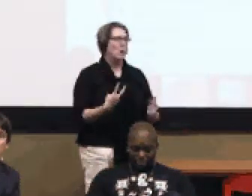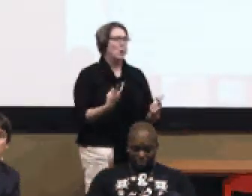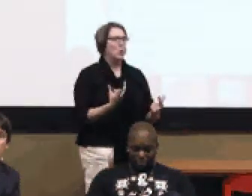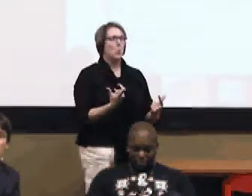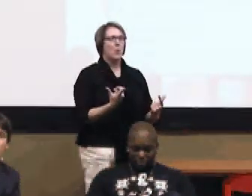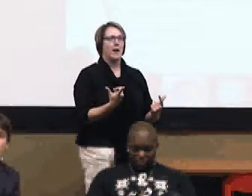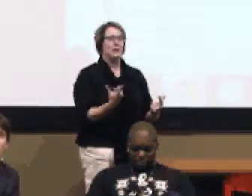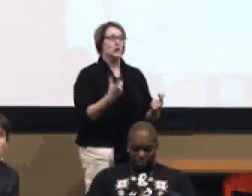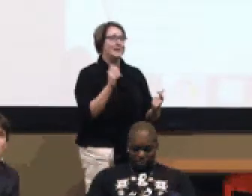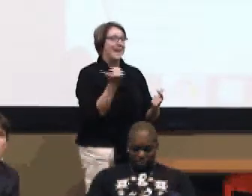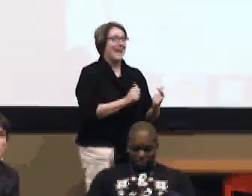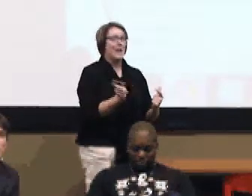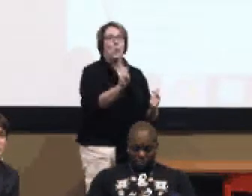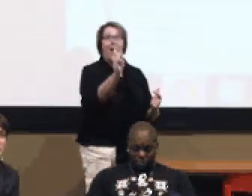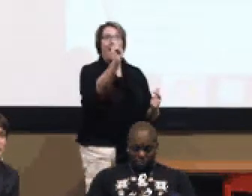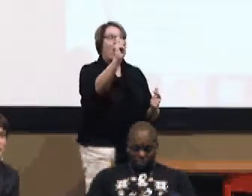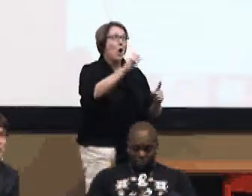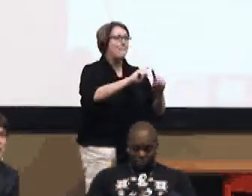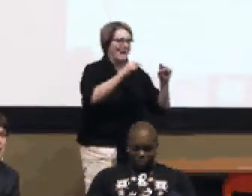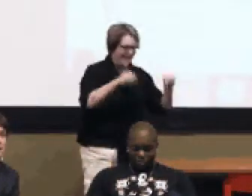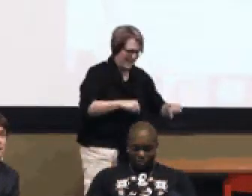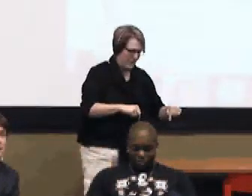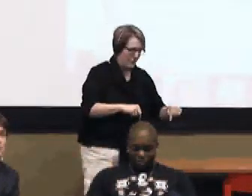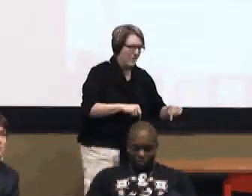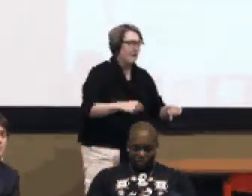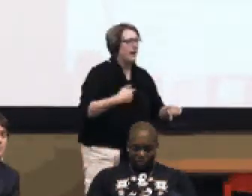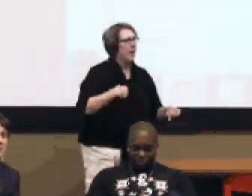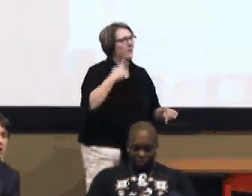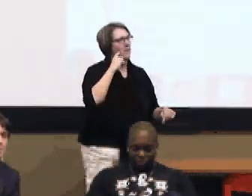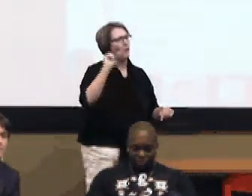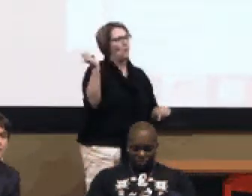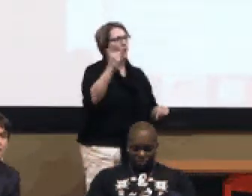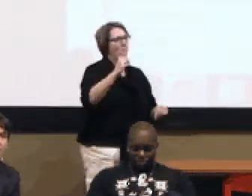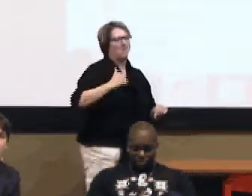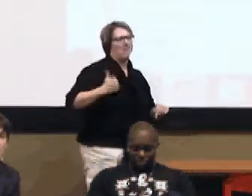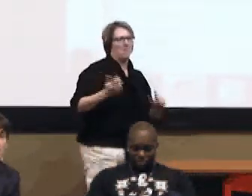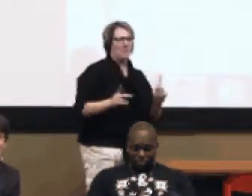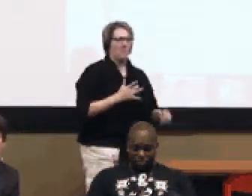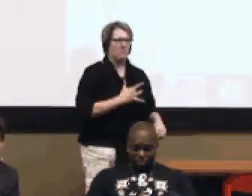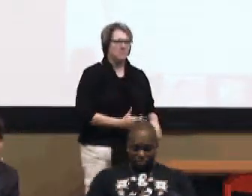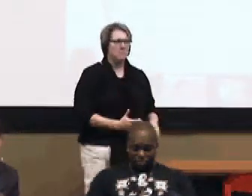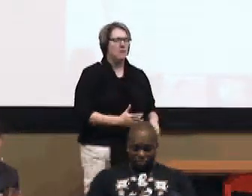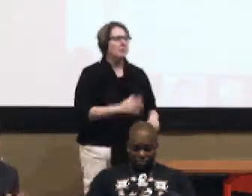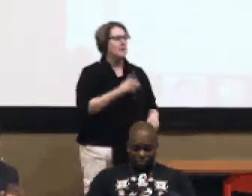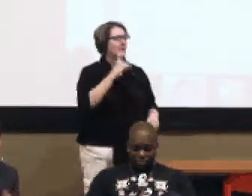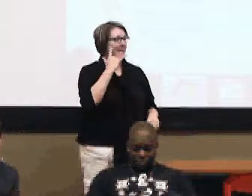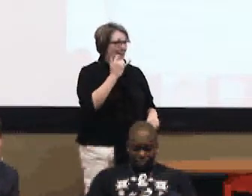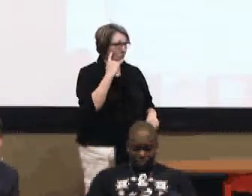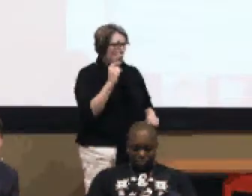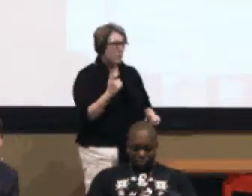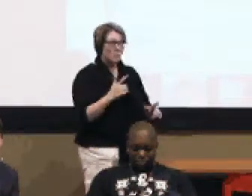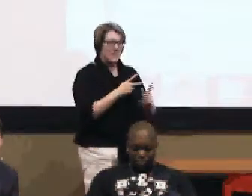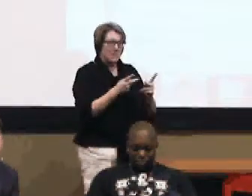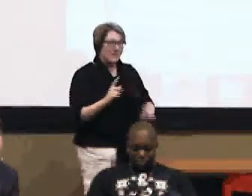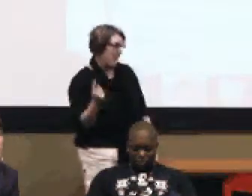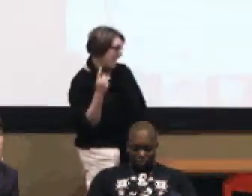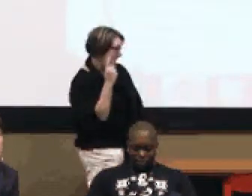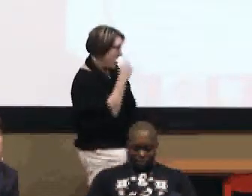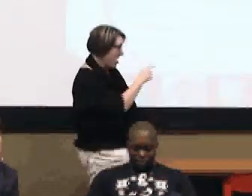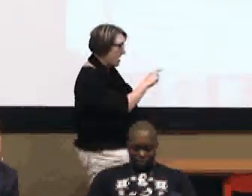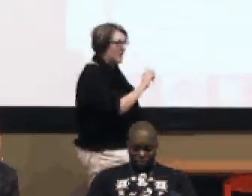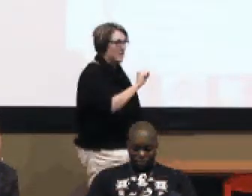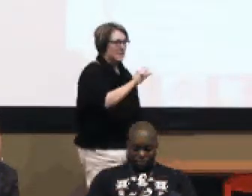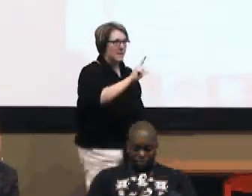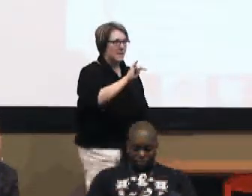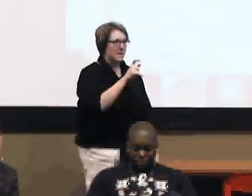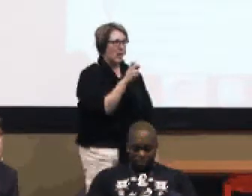I think virtually all young people are like that. And like for me, California was the place, right? Like Silicon Valley,